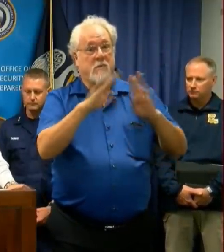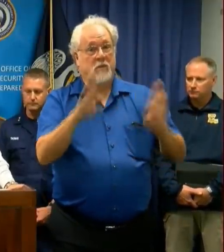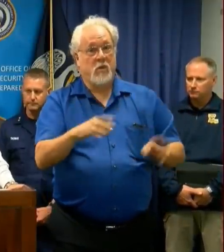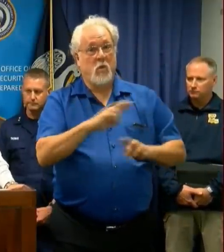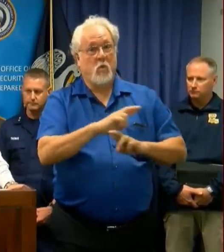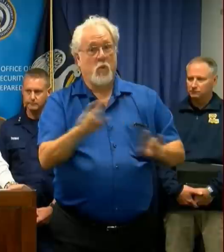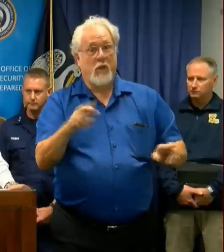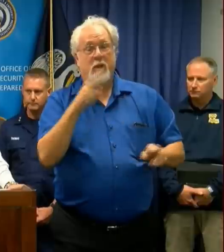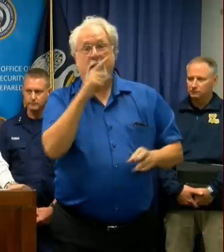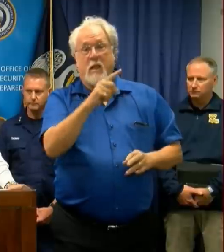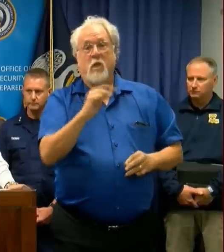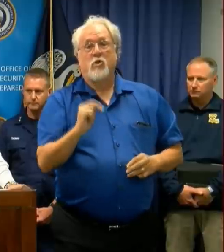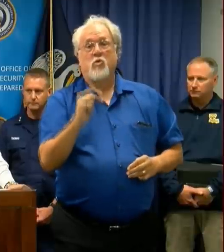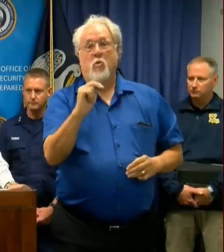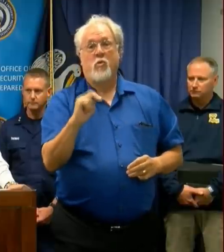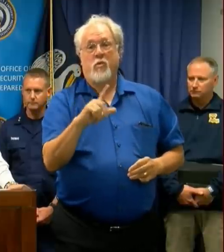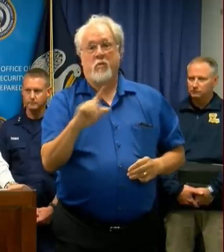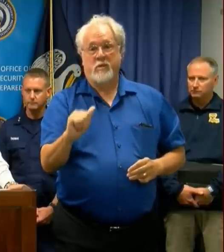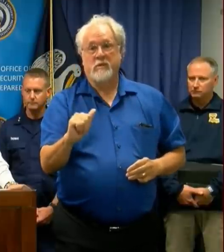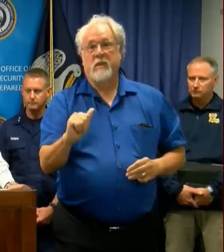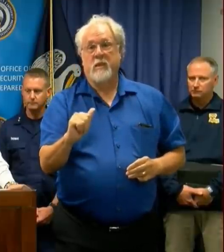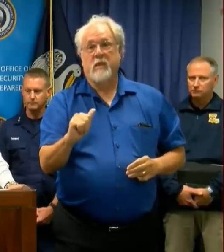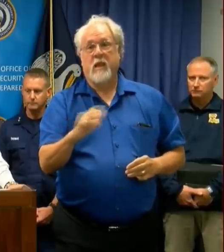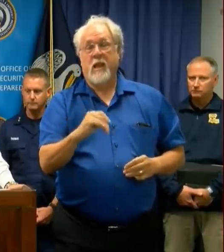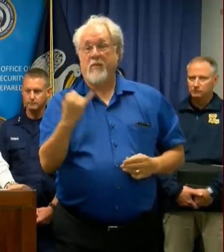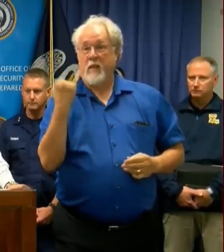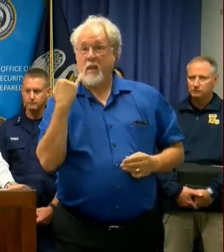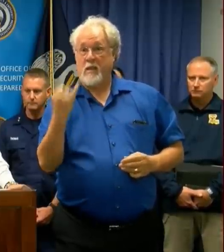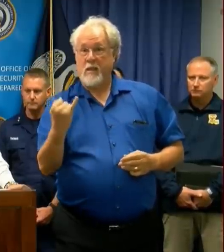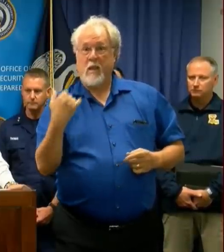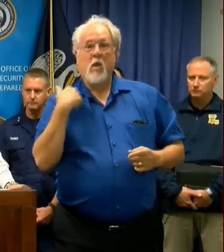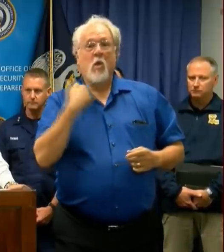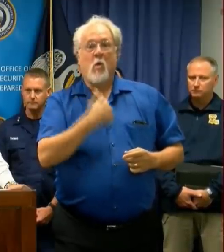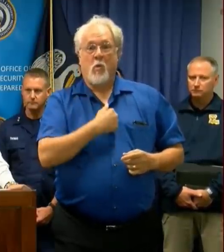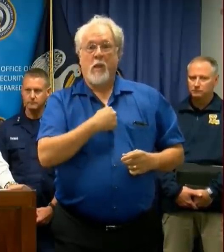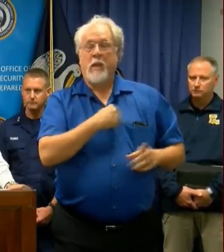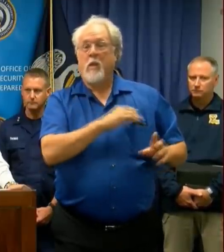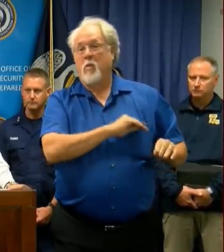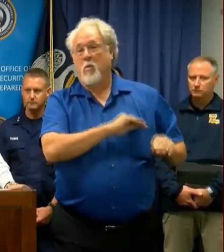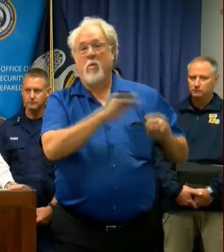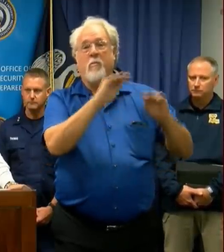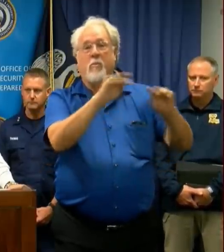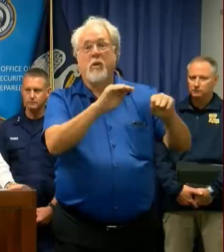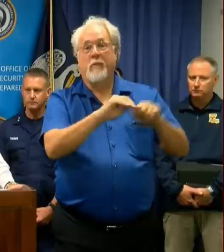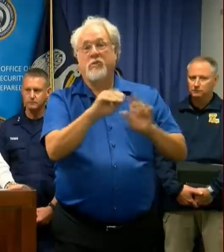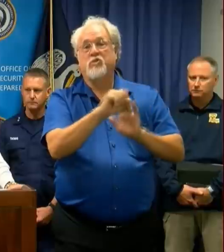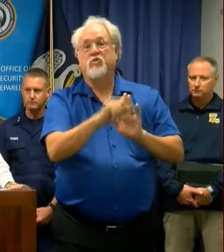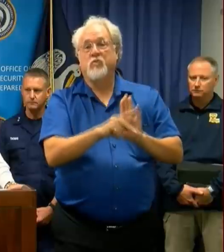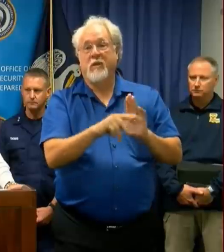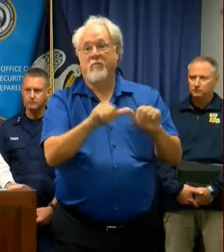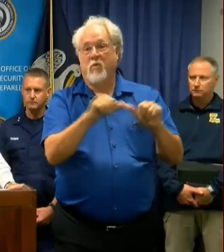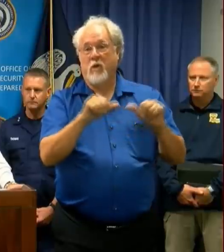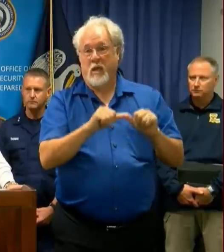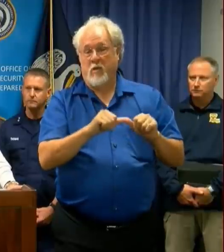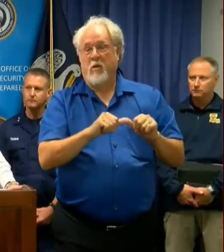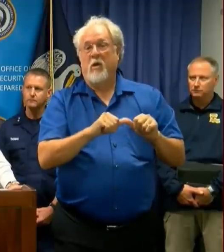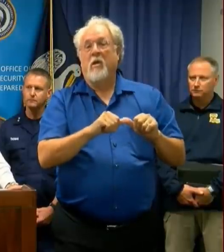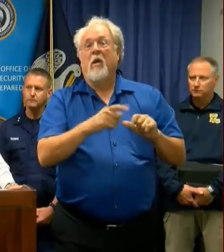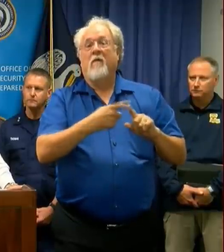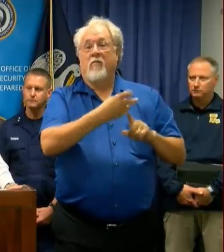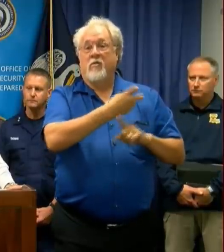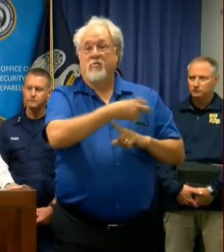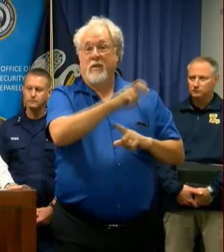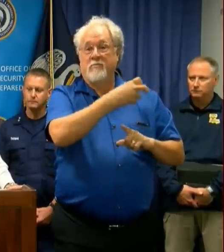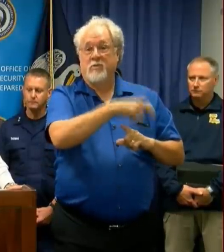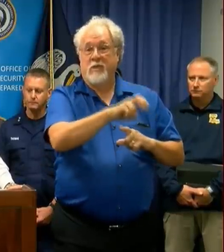ready in North Louisiana, and the idea is that we would actually put them in the Shreveport area, because we think from